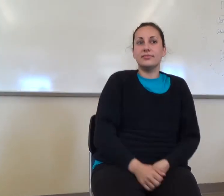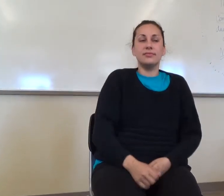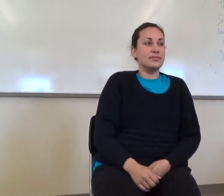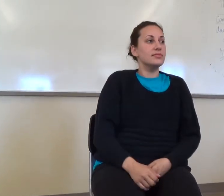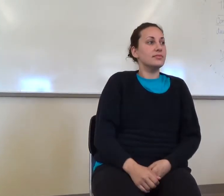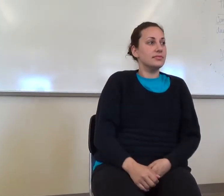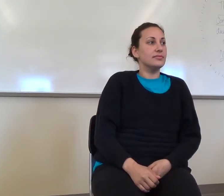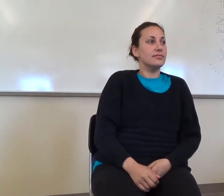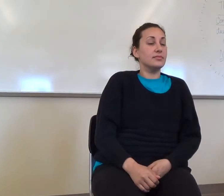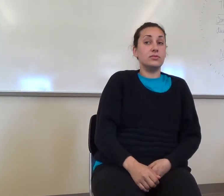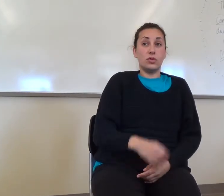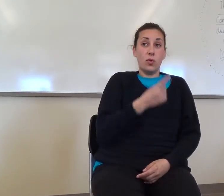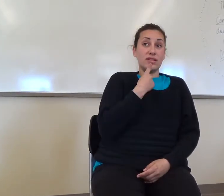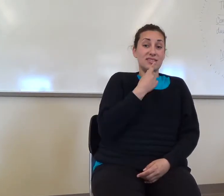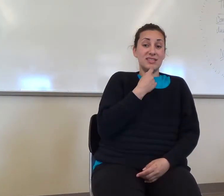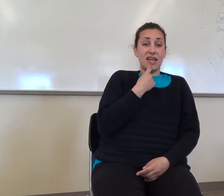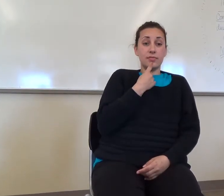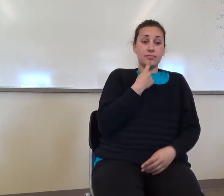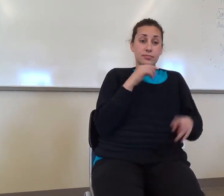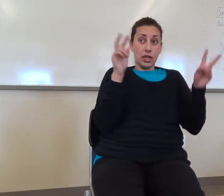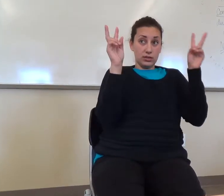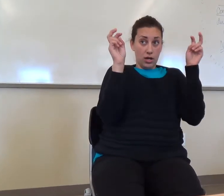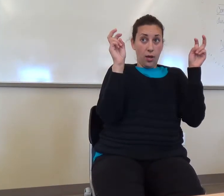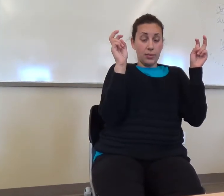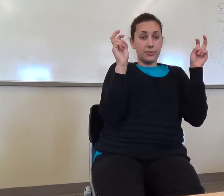say the topic is